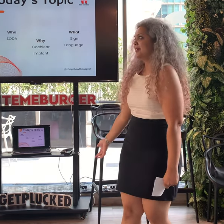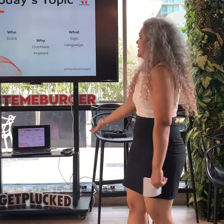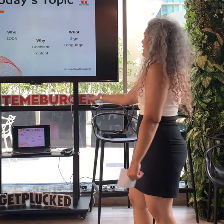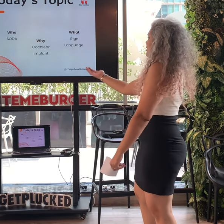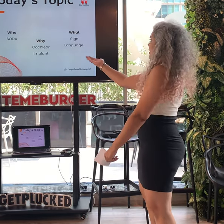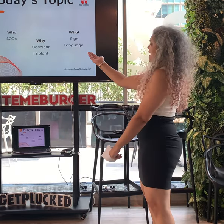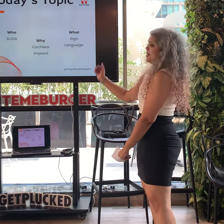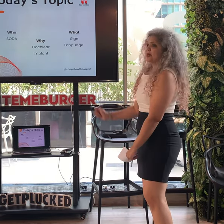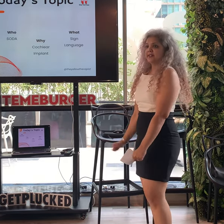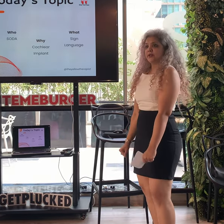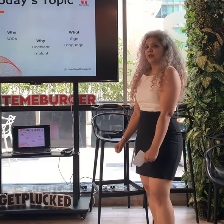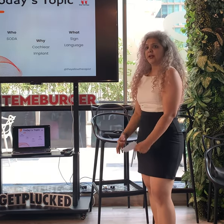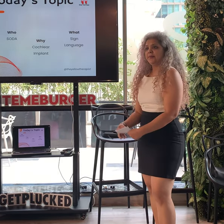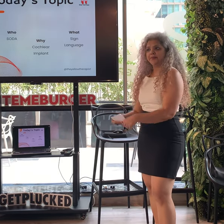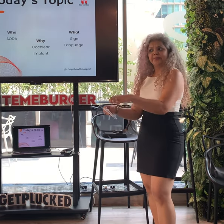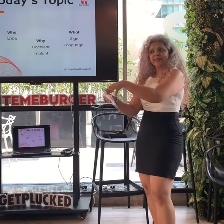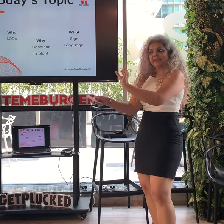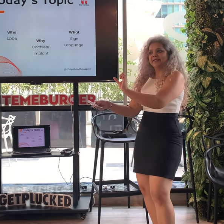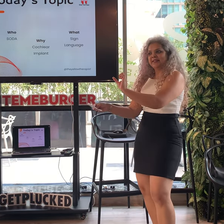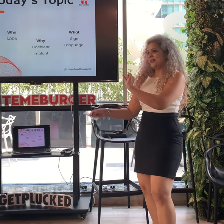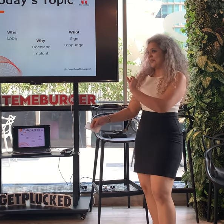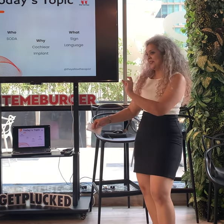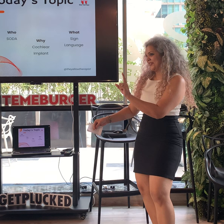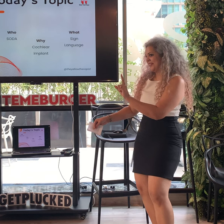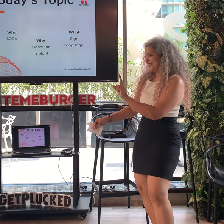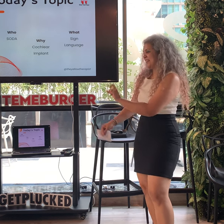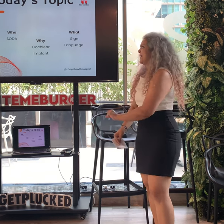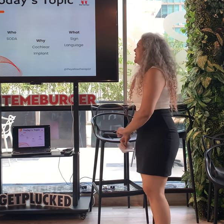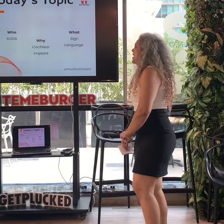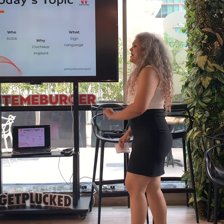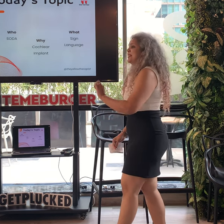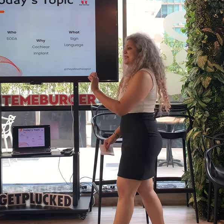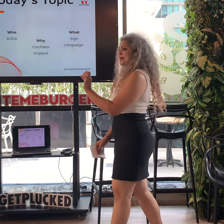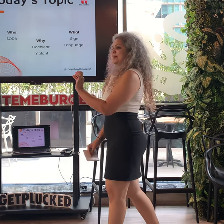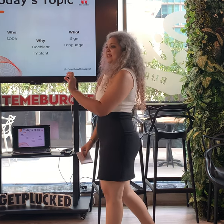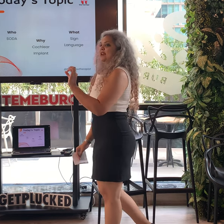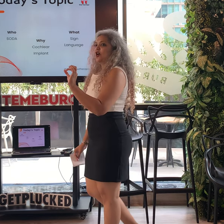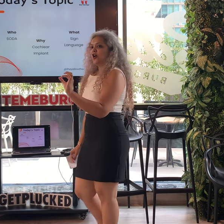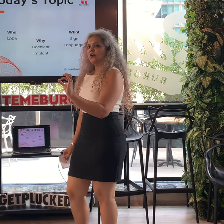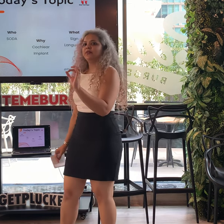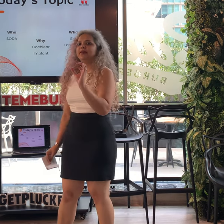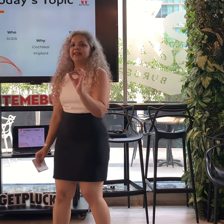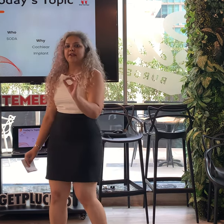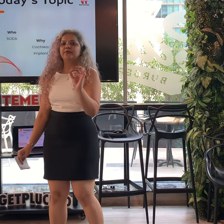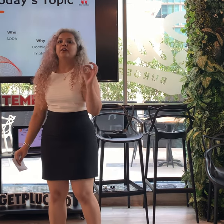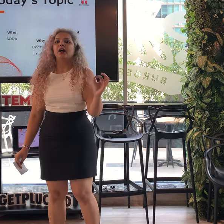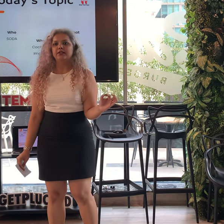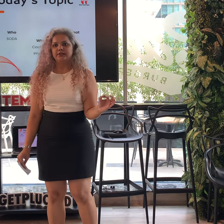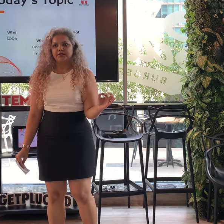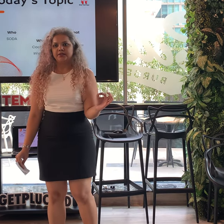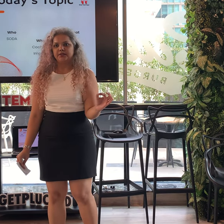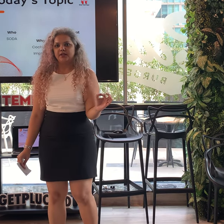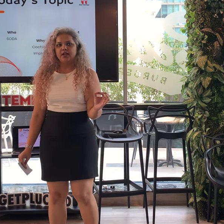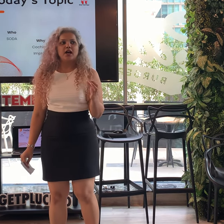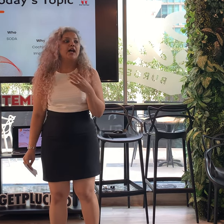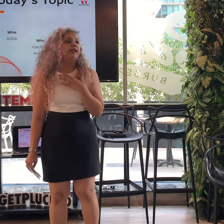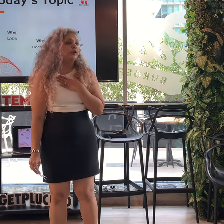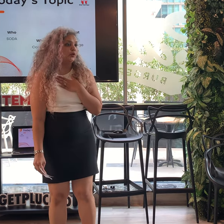So I am a soda, not the drinker, sibling of deaf adults. I grew